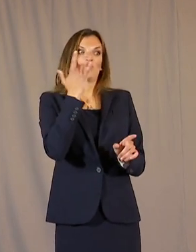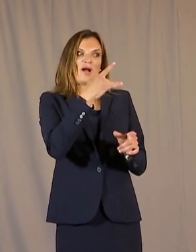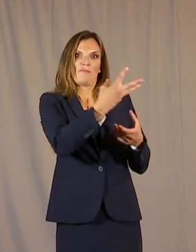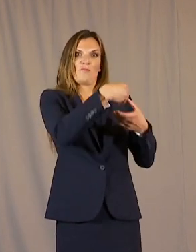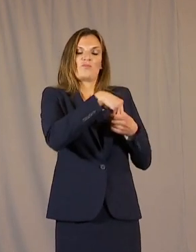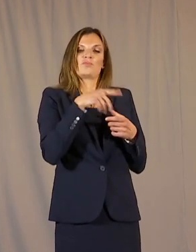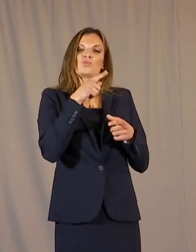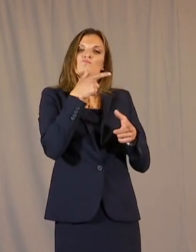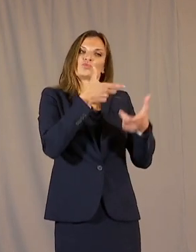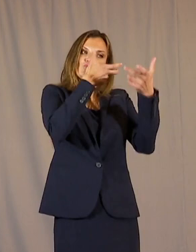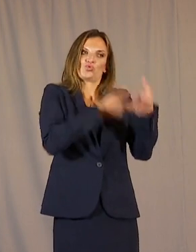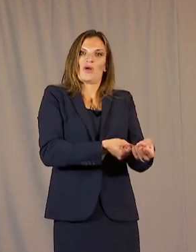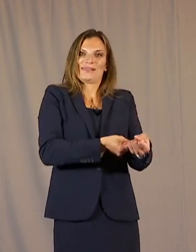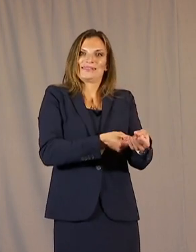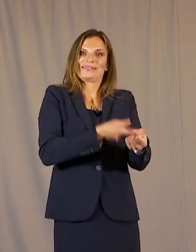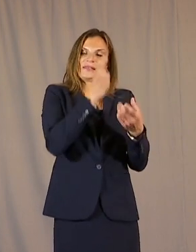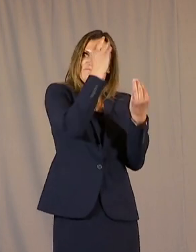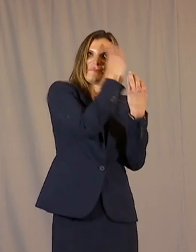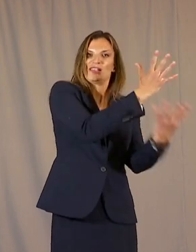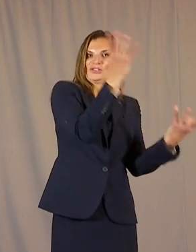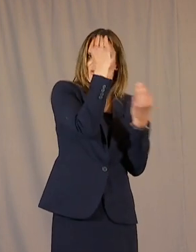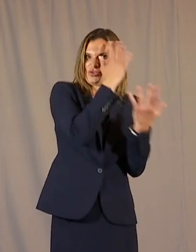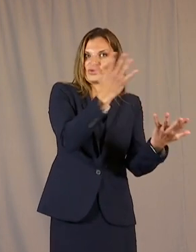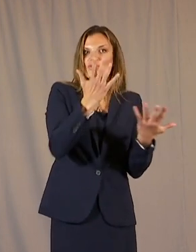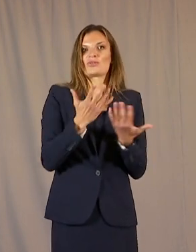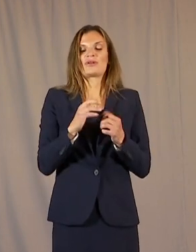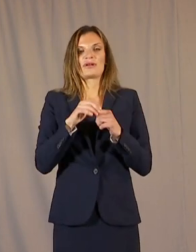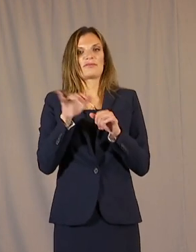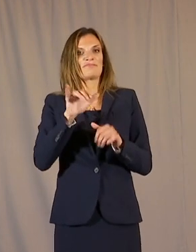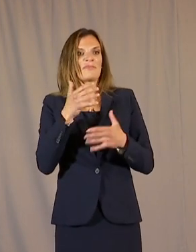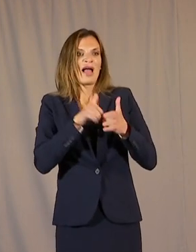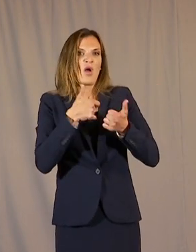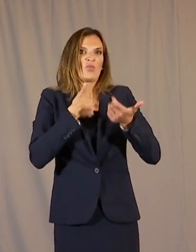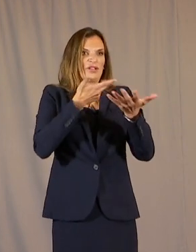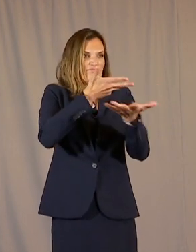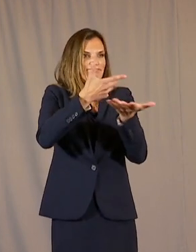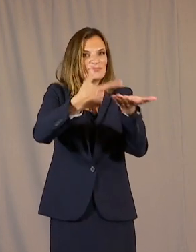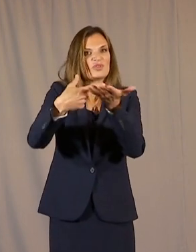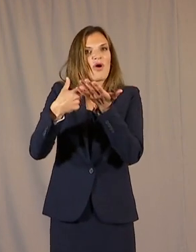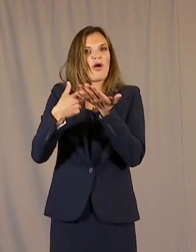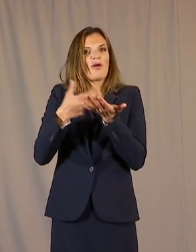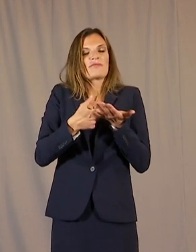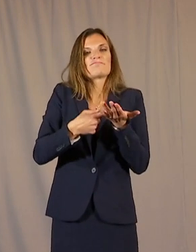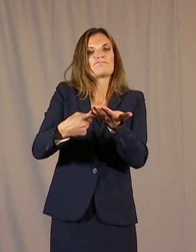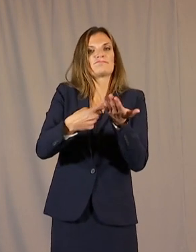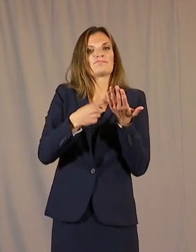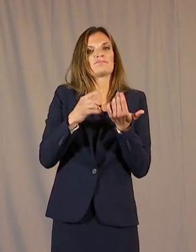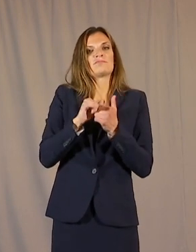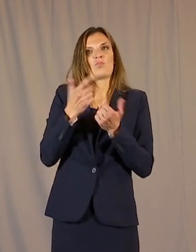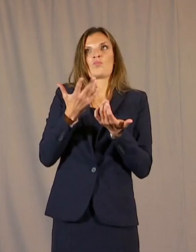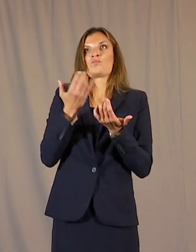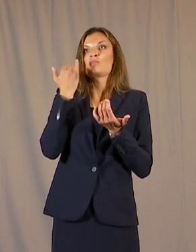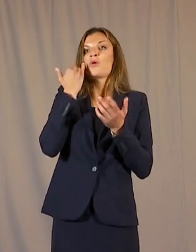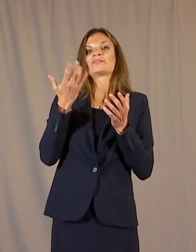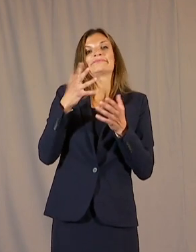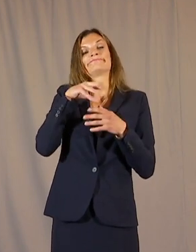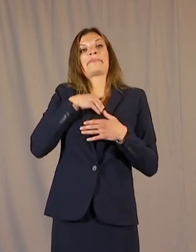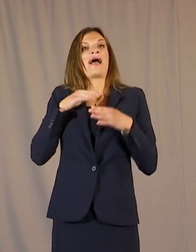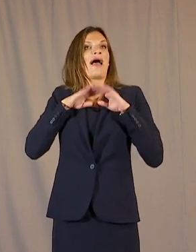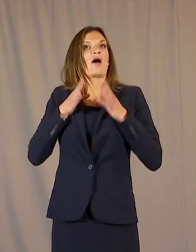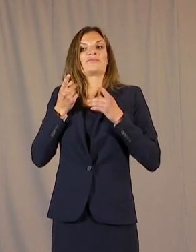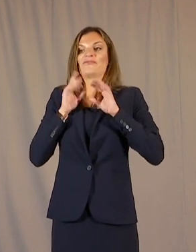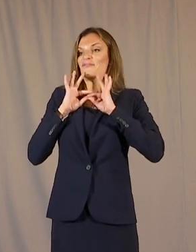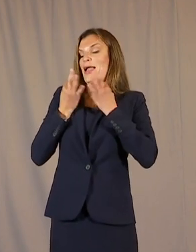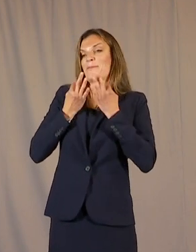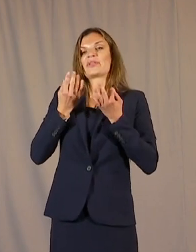have to be much more deliberate in our households. How are we talking to each other? What are we saying to folks when they say, I just saw